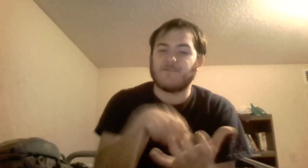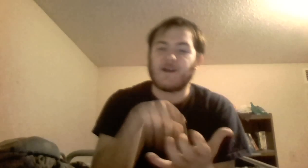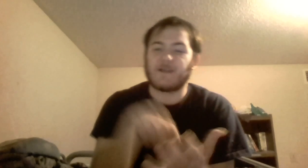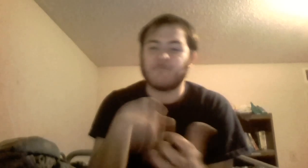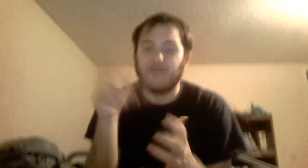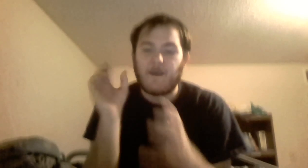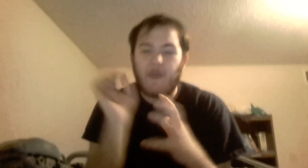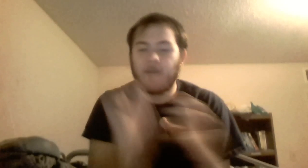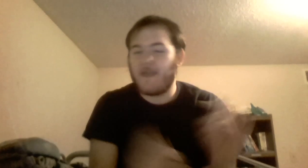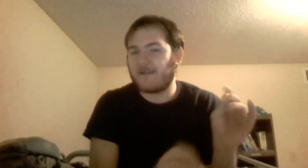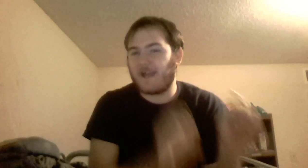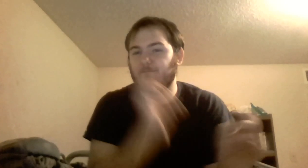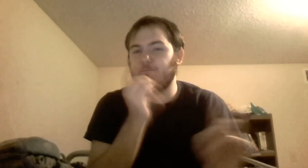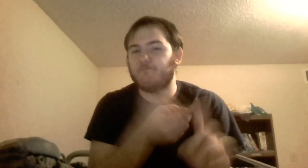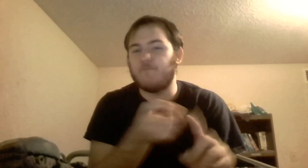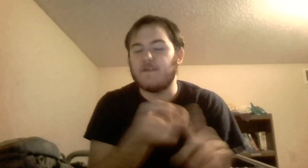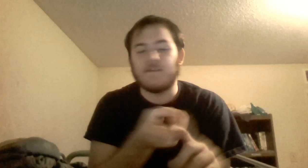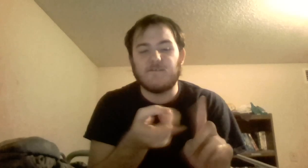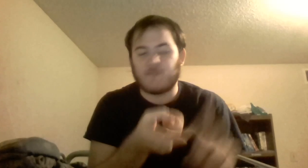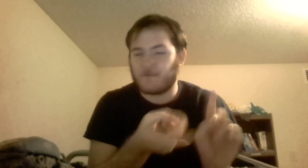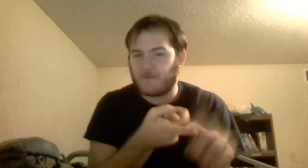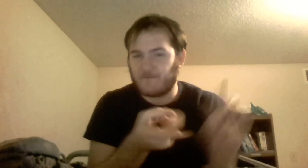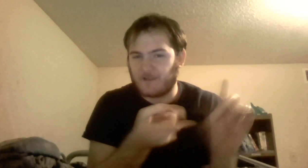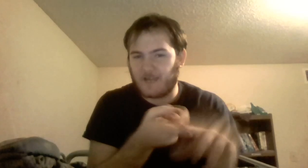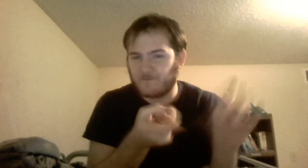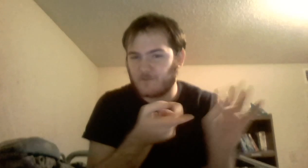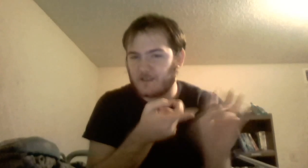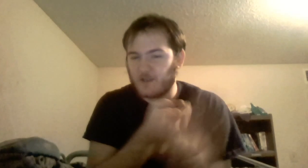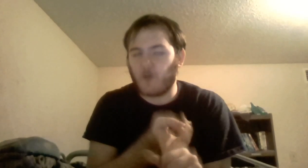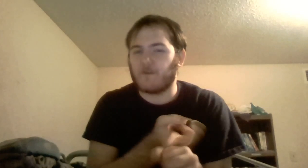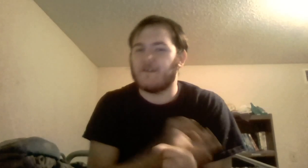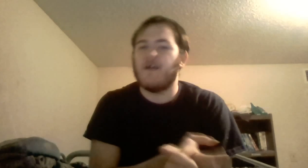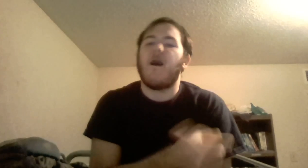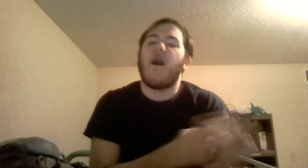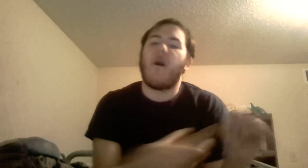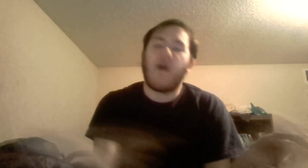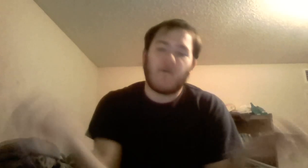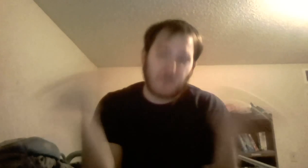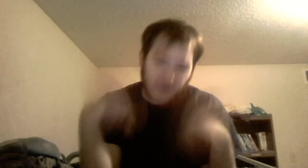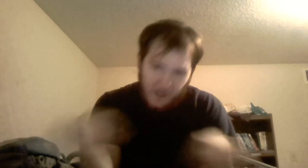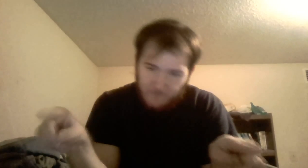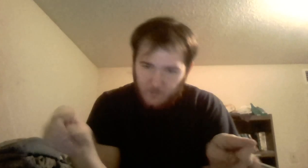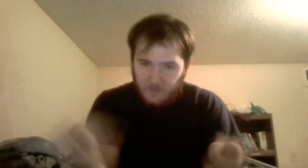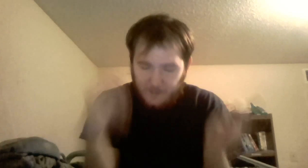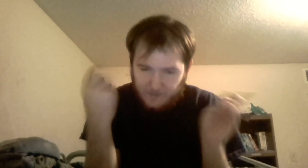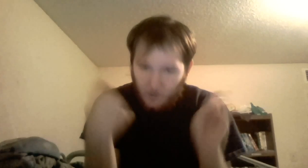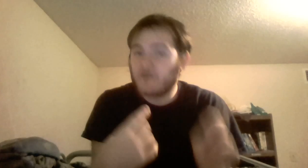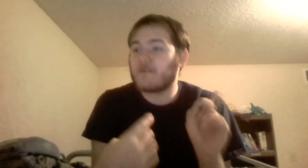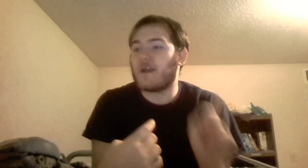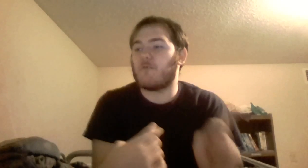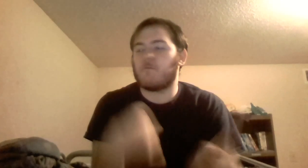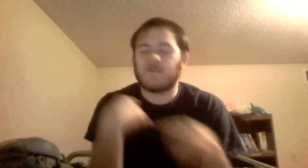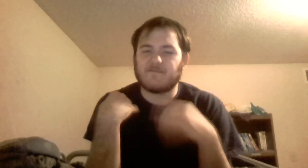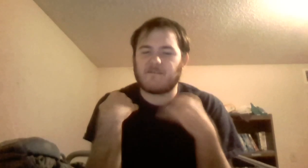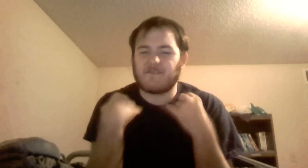expect, it hit every beat you would expect this kind of story going. And, however, part of this kind of work, because Jerry